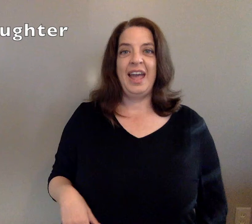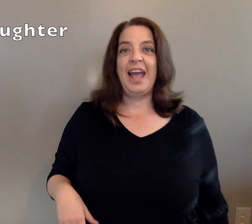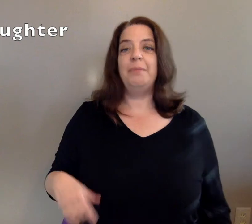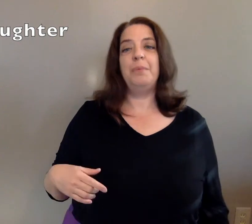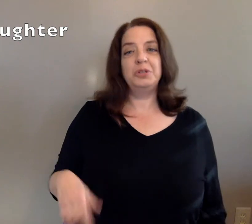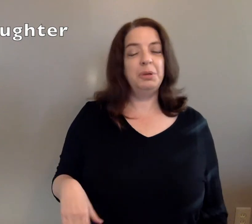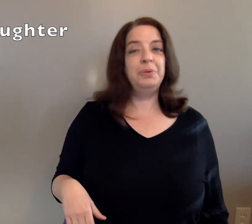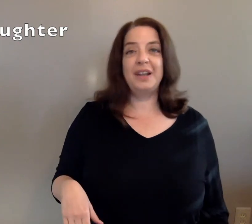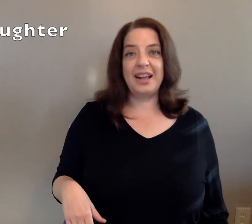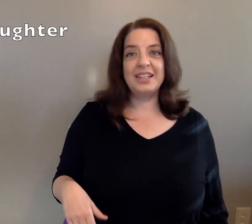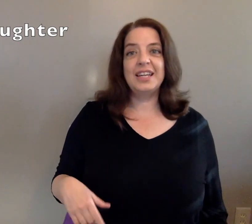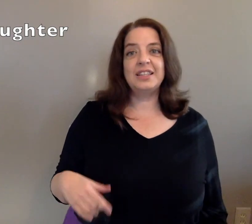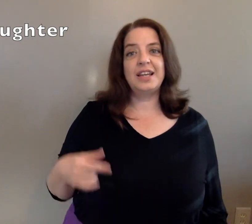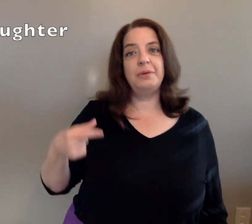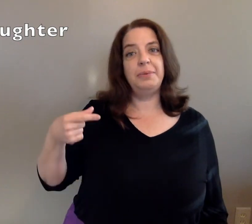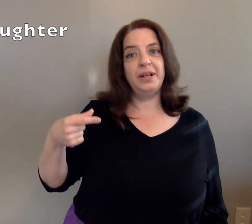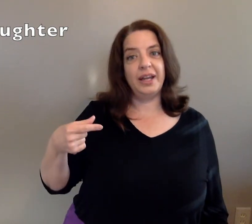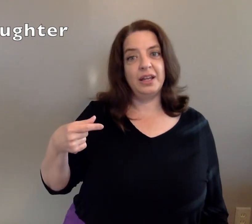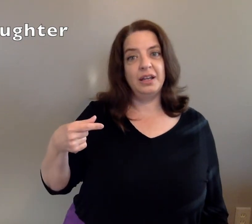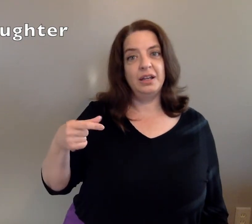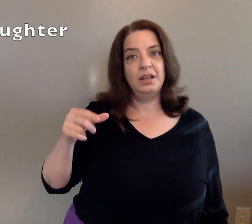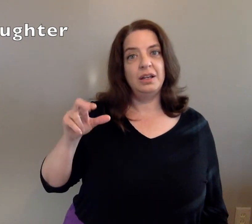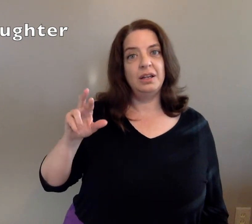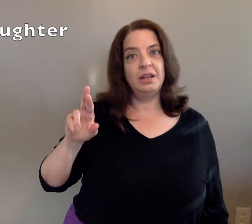And most people are not going to take the time to be like,